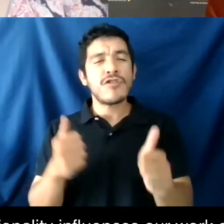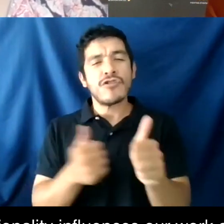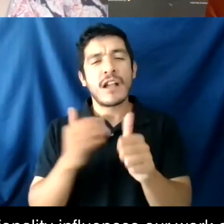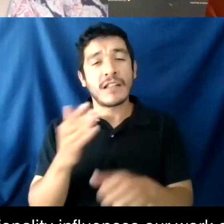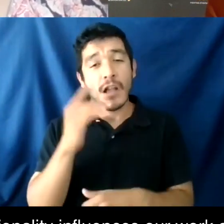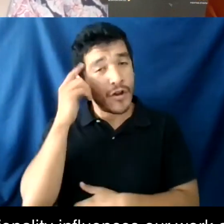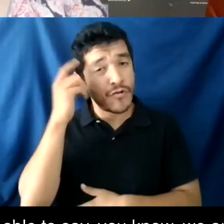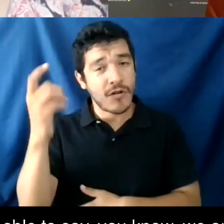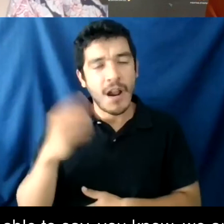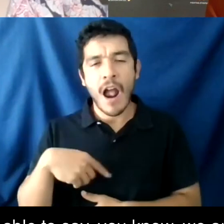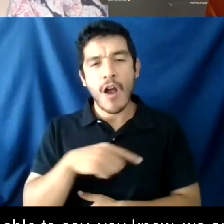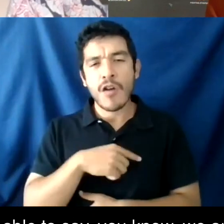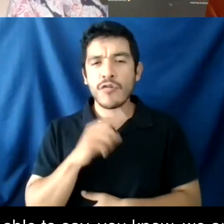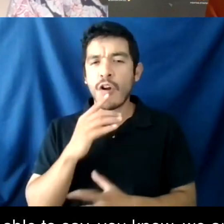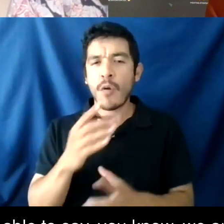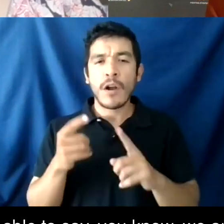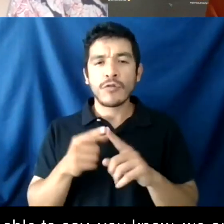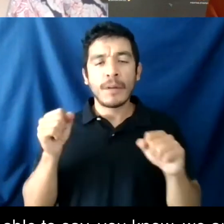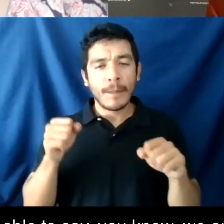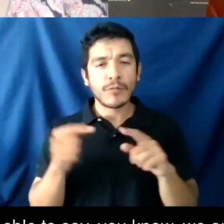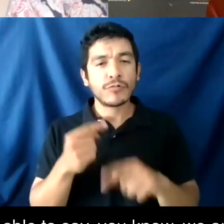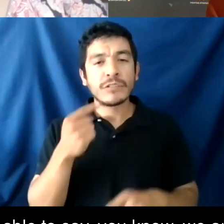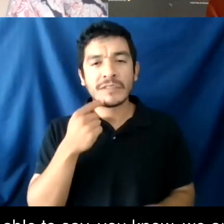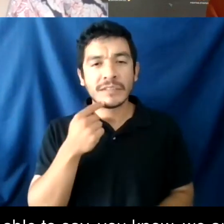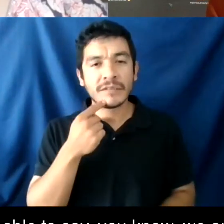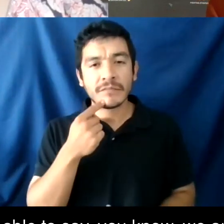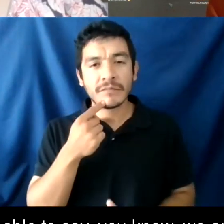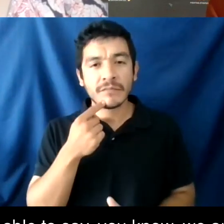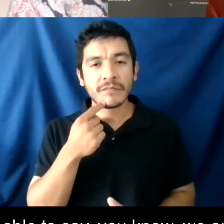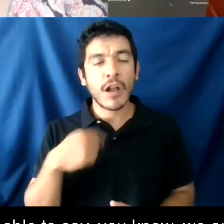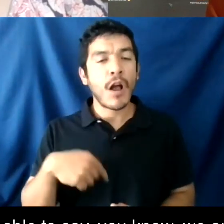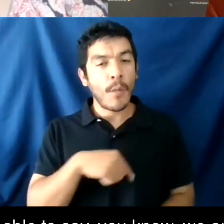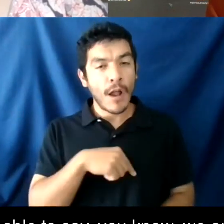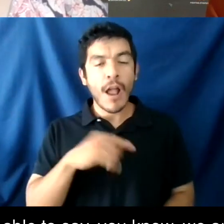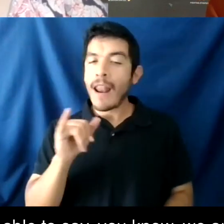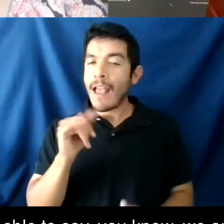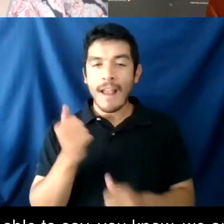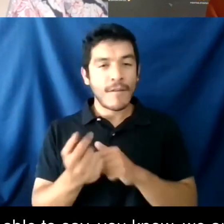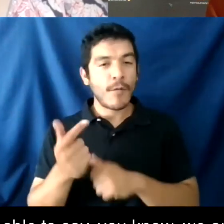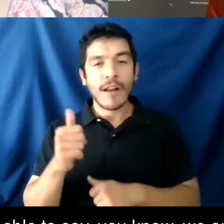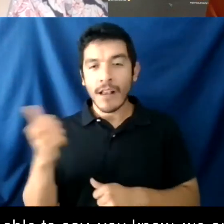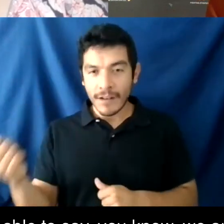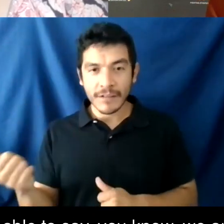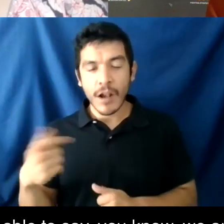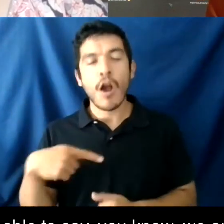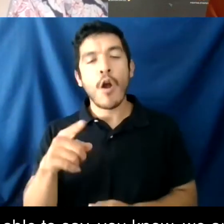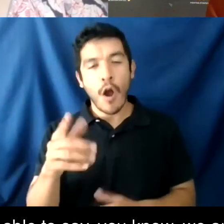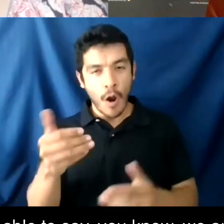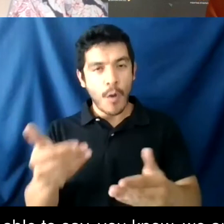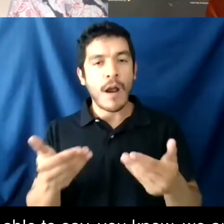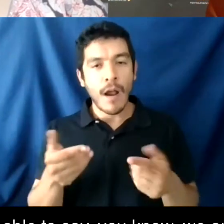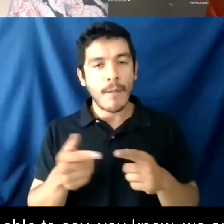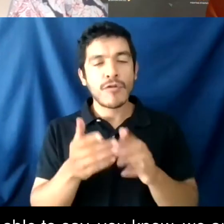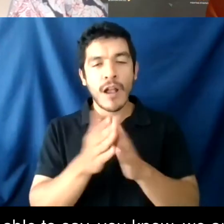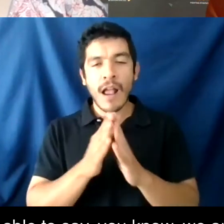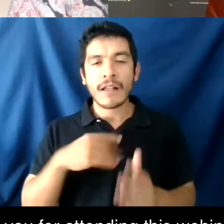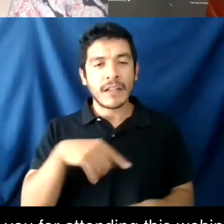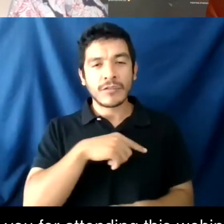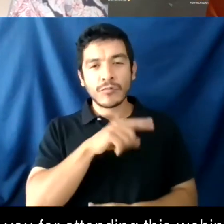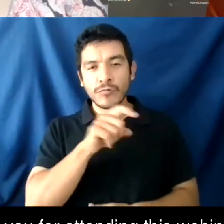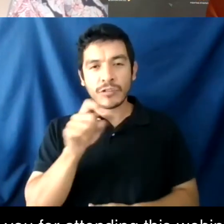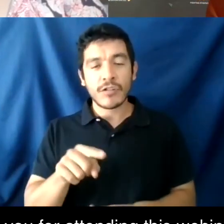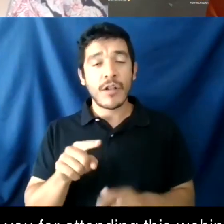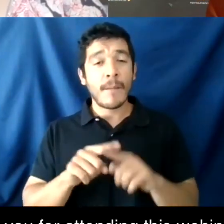And we just want to be able to say, we are just like everybody else. You are welcome to ask us questions,